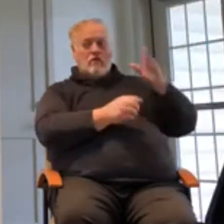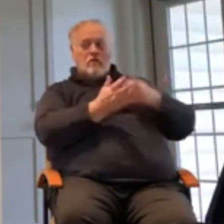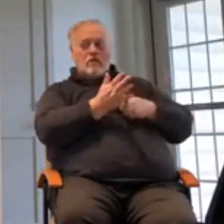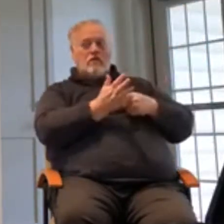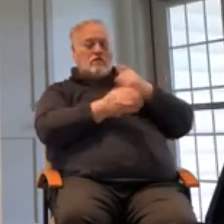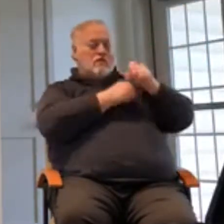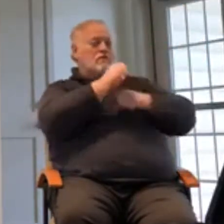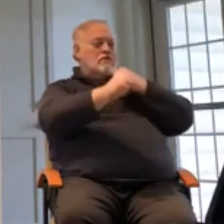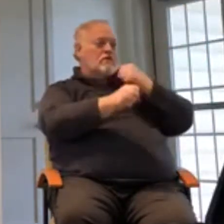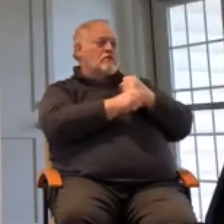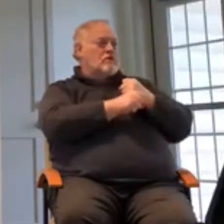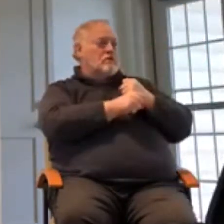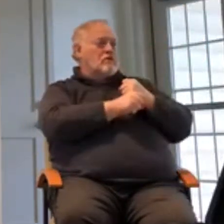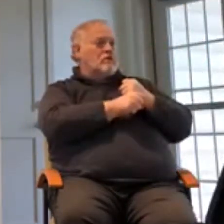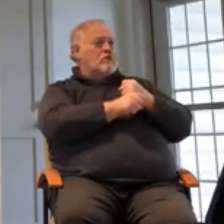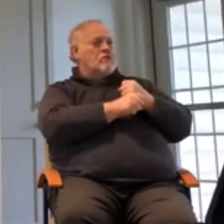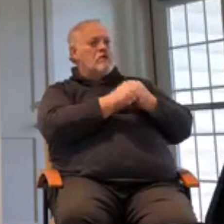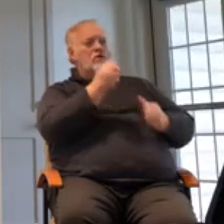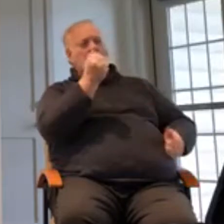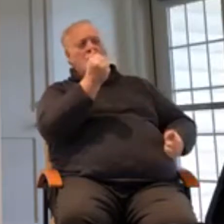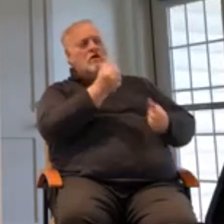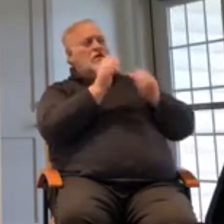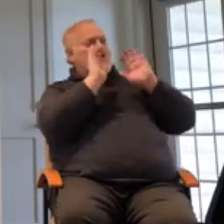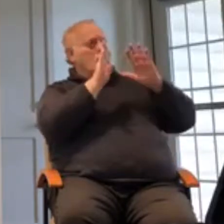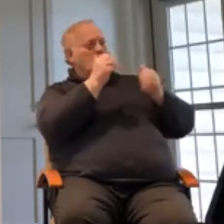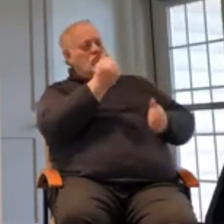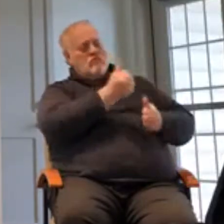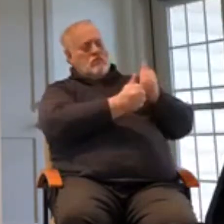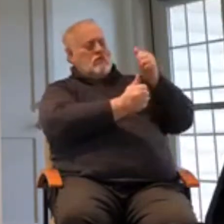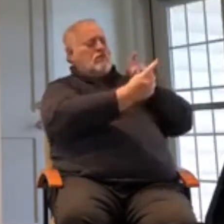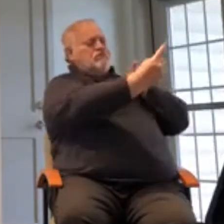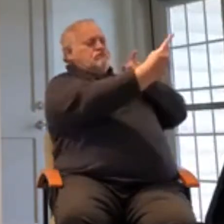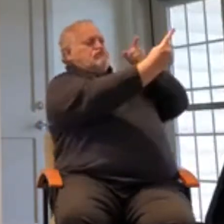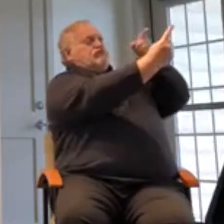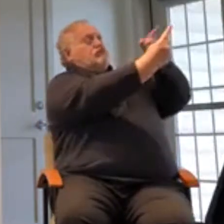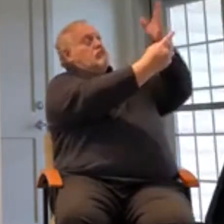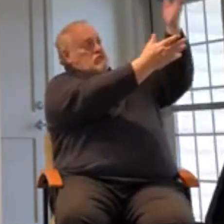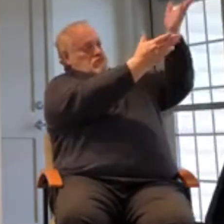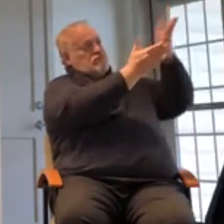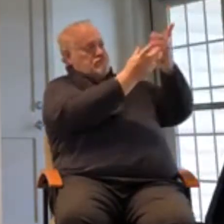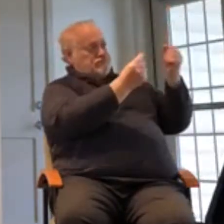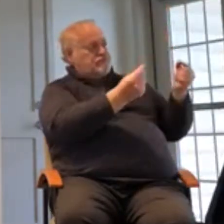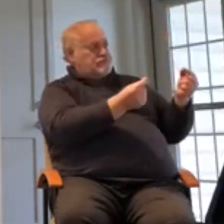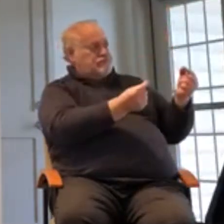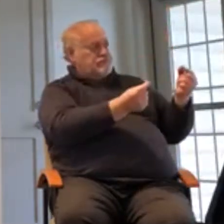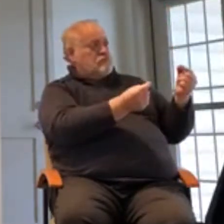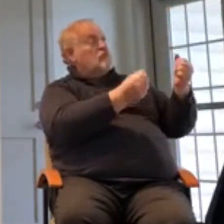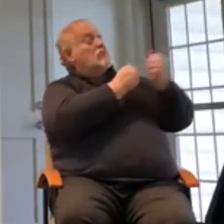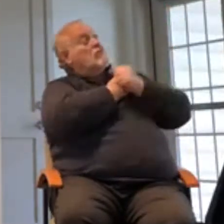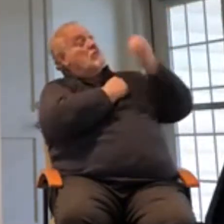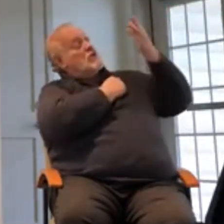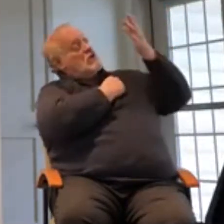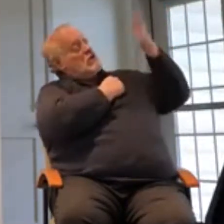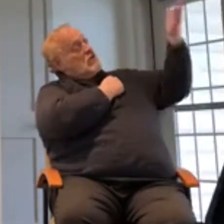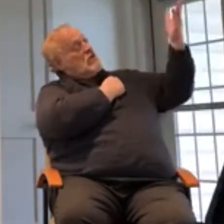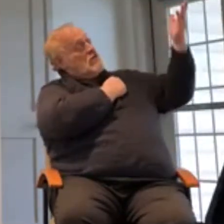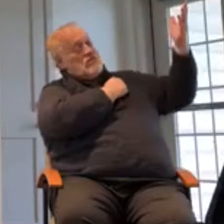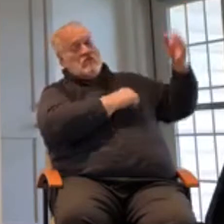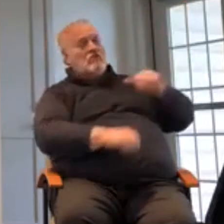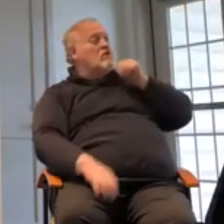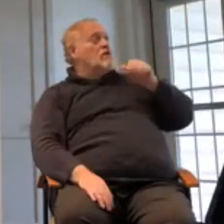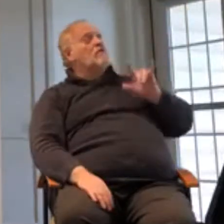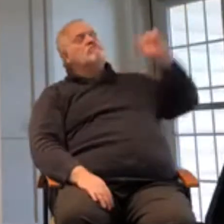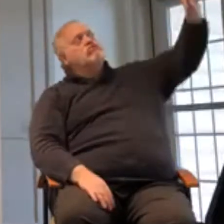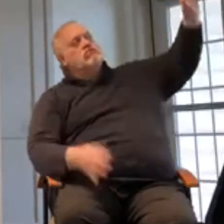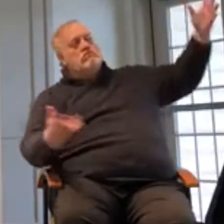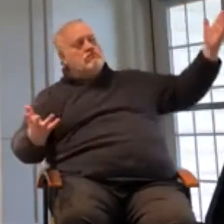next year. Who knows? But it is the greatest goal that's ever been accomplished. And we love you, Lord. Not just, Jesus,